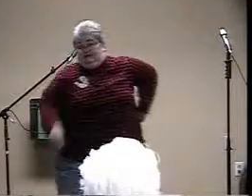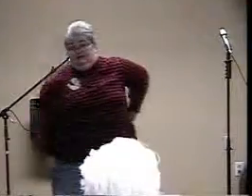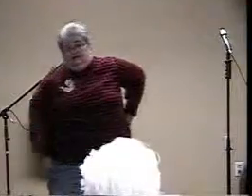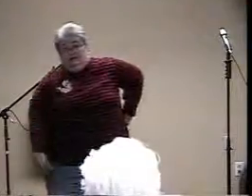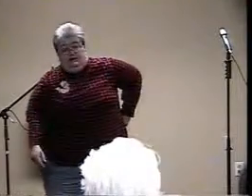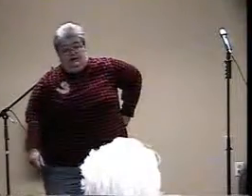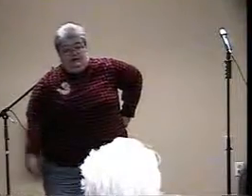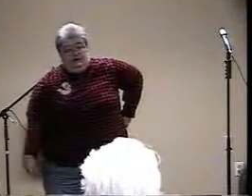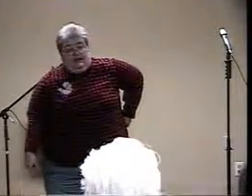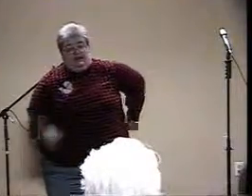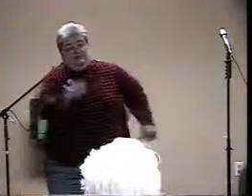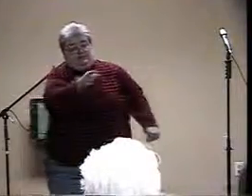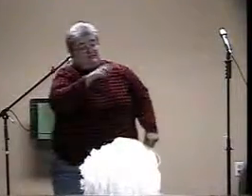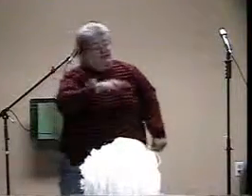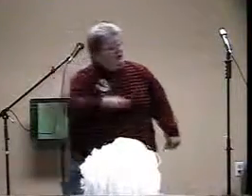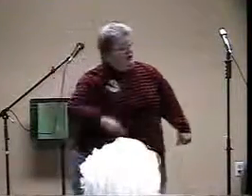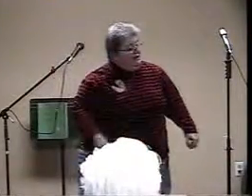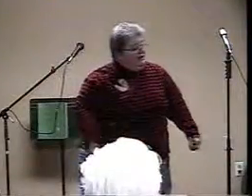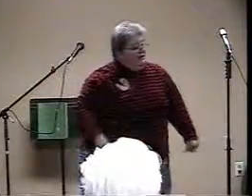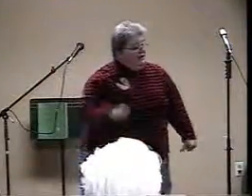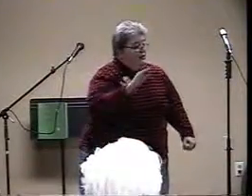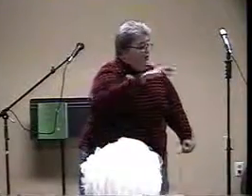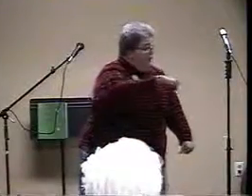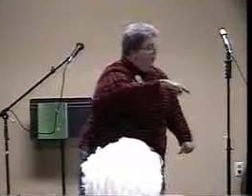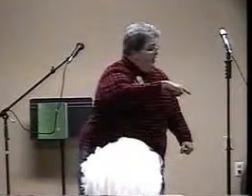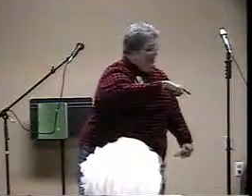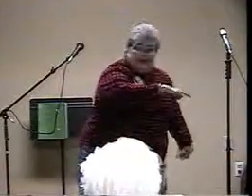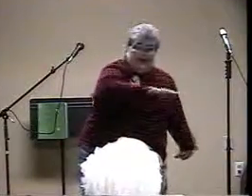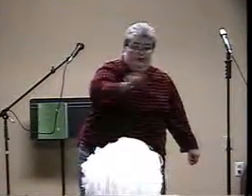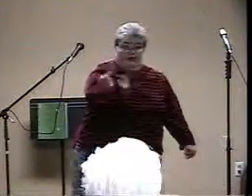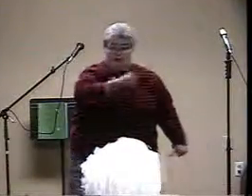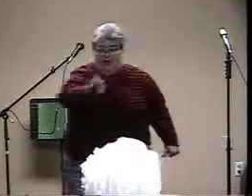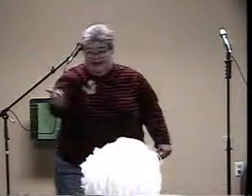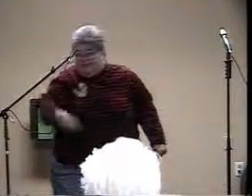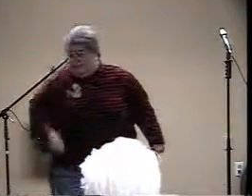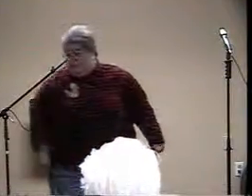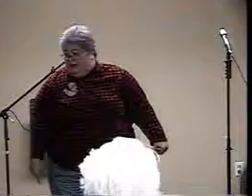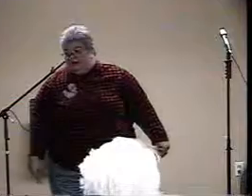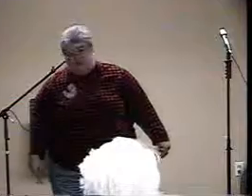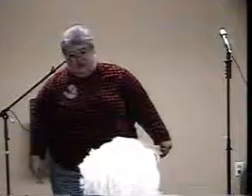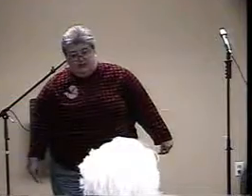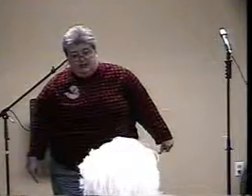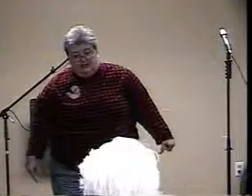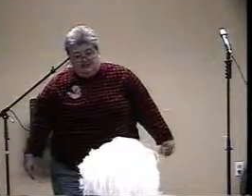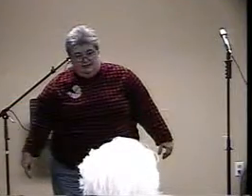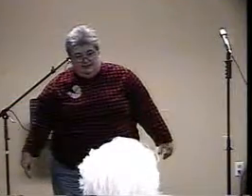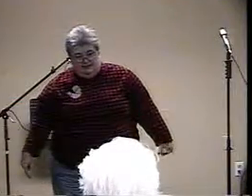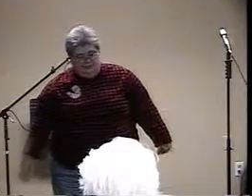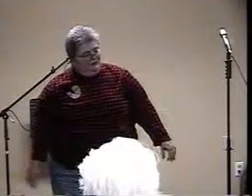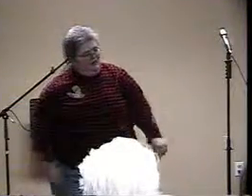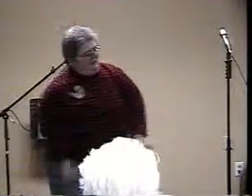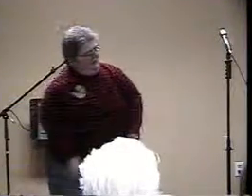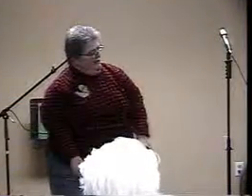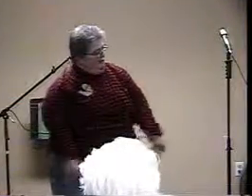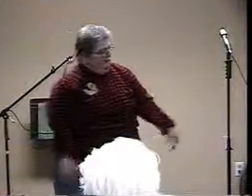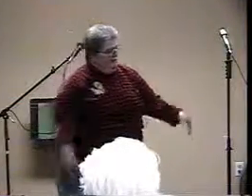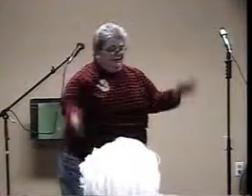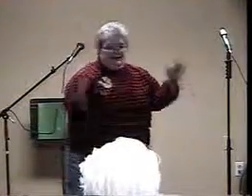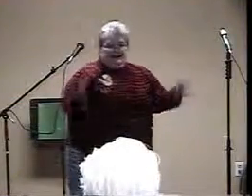you see, Your Honor? Just the same way, that old boiled egg wasn't ever going to be a chick. Well, that magistrate,